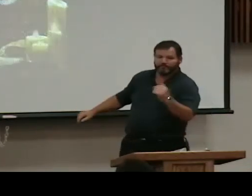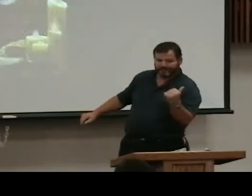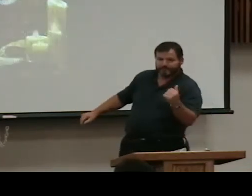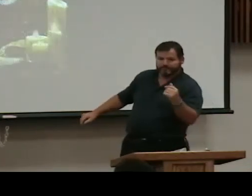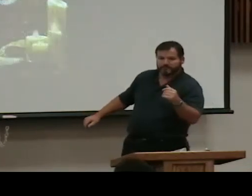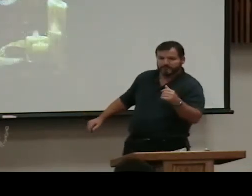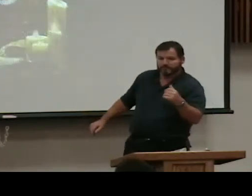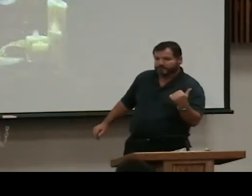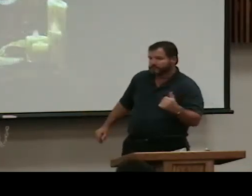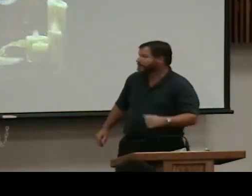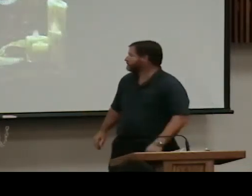Go back one.